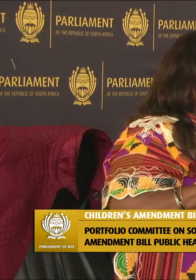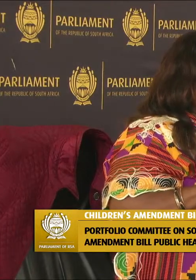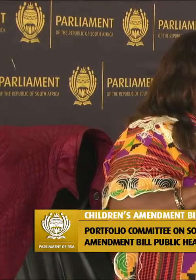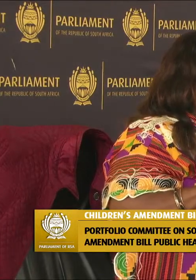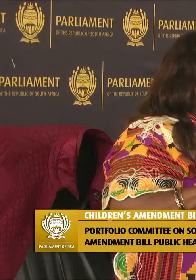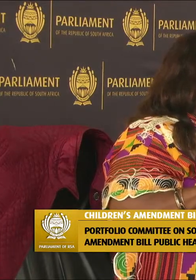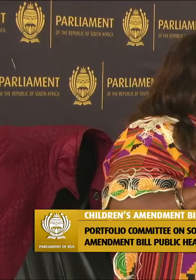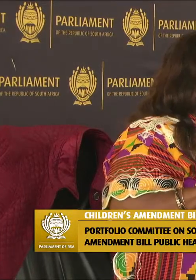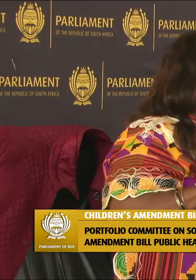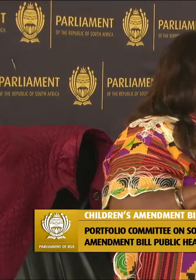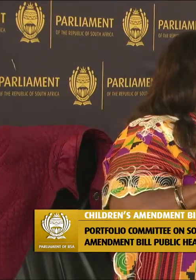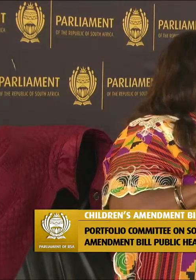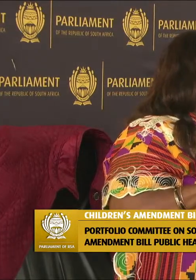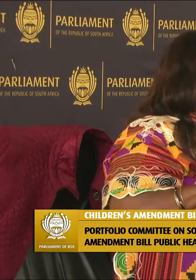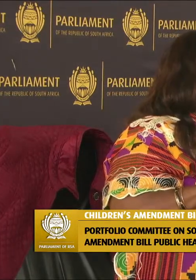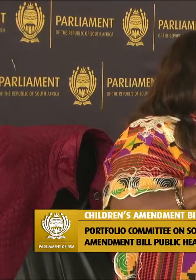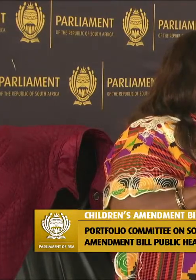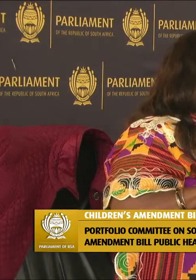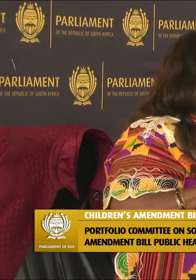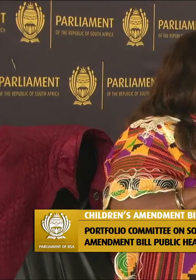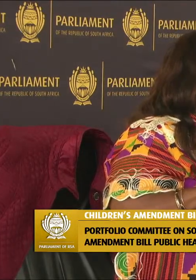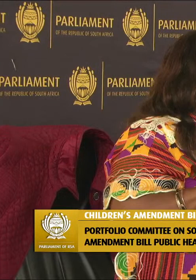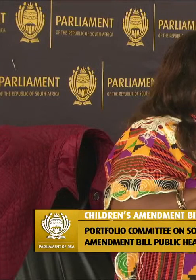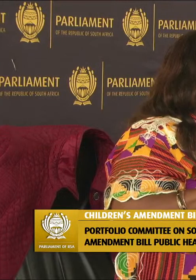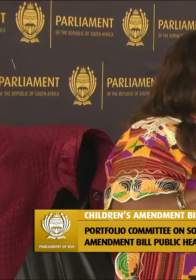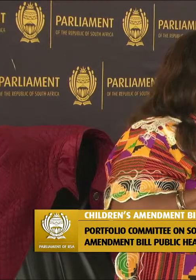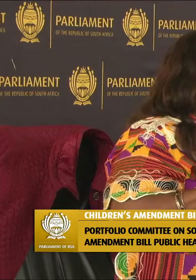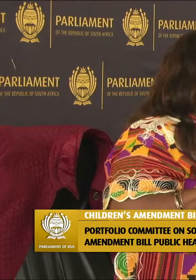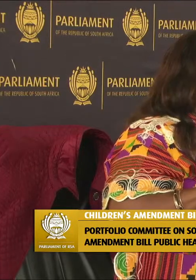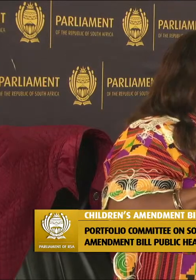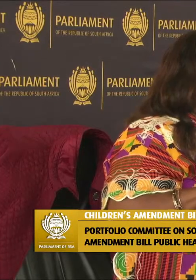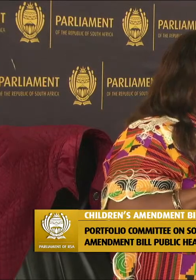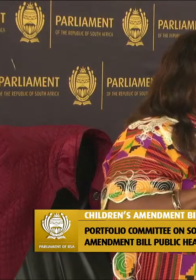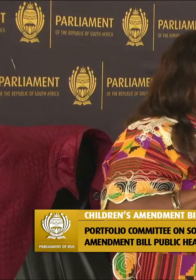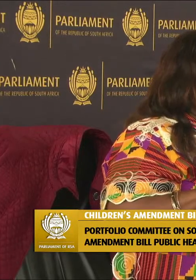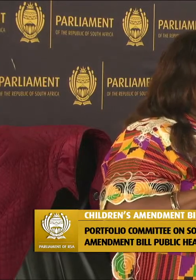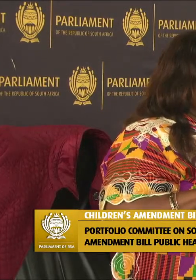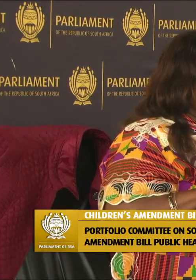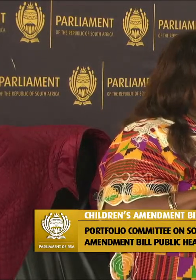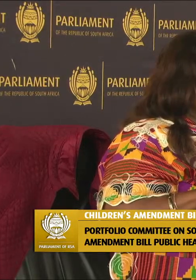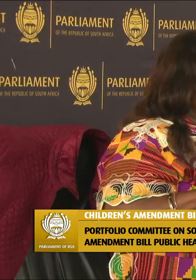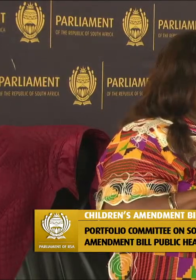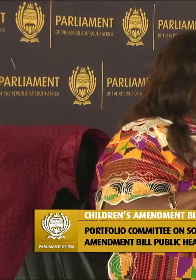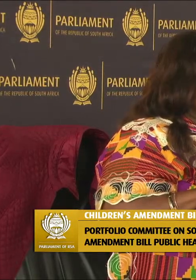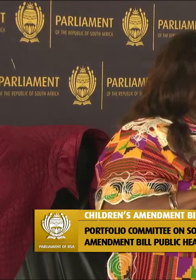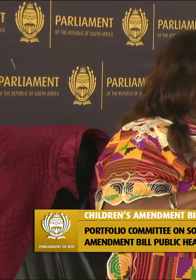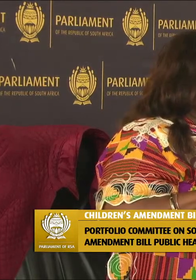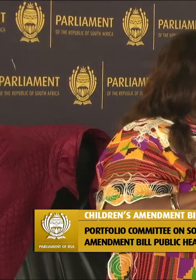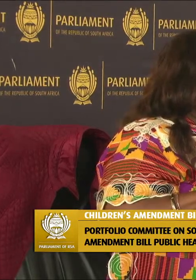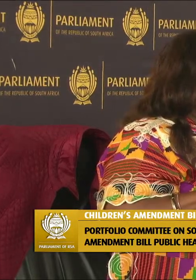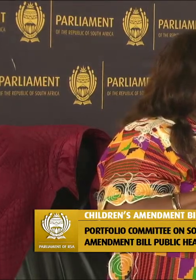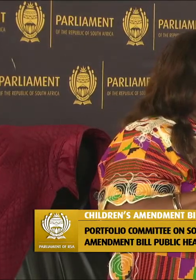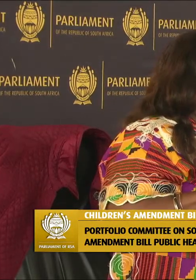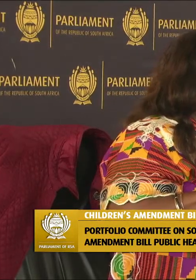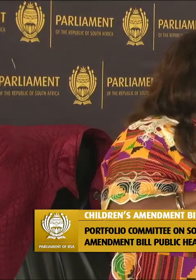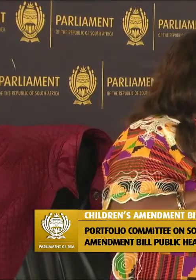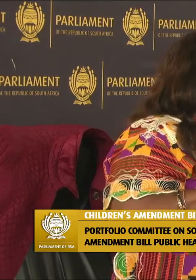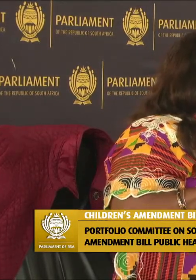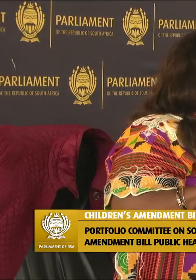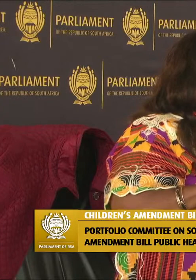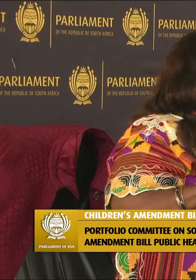ngomthetho sihlomelo We are, wabantwana. we are here because of the amendment bill of the